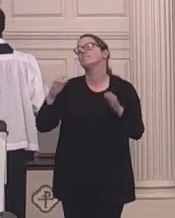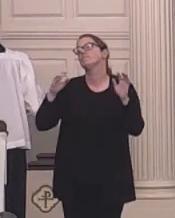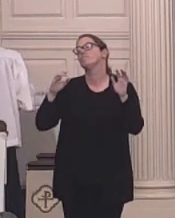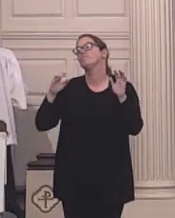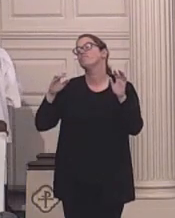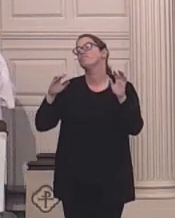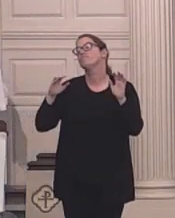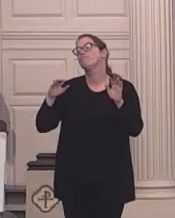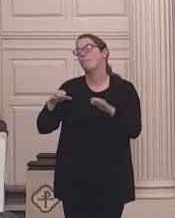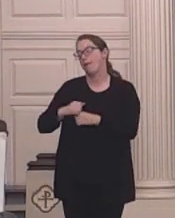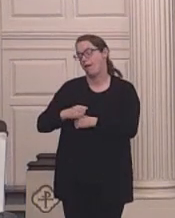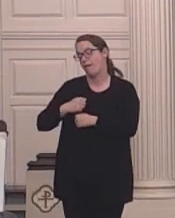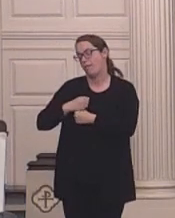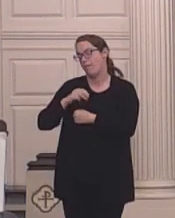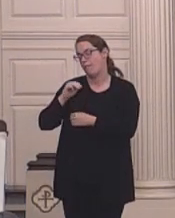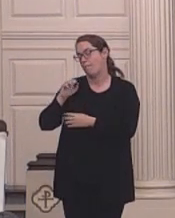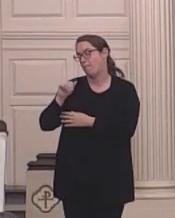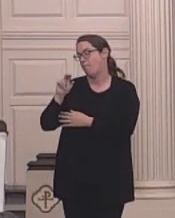manna